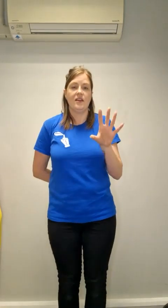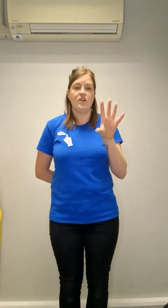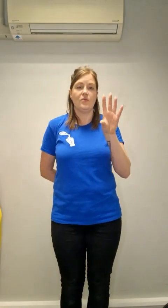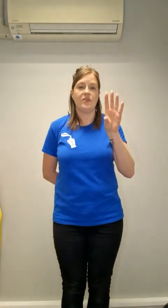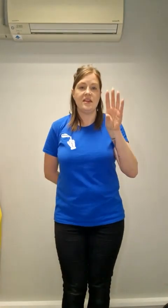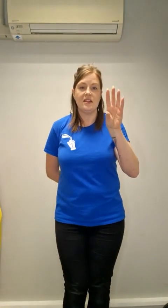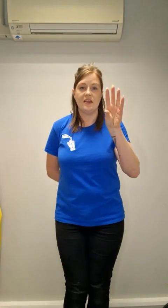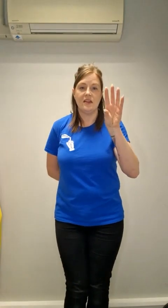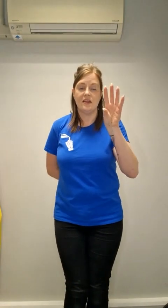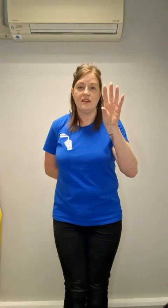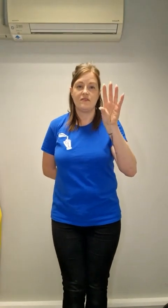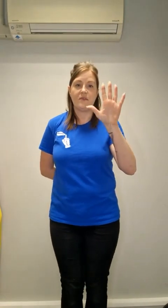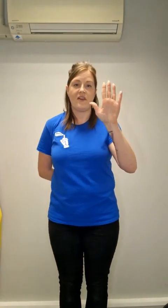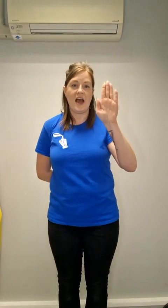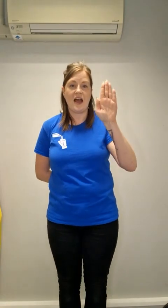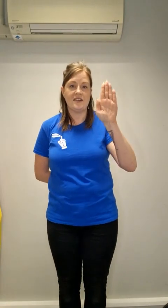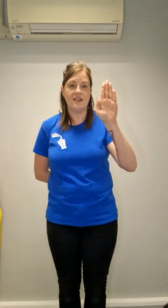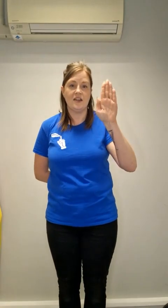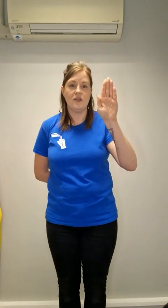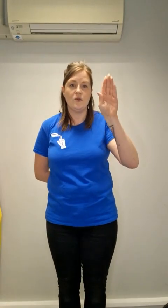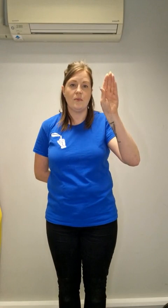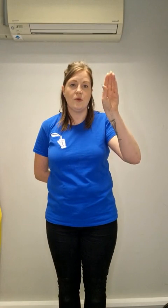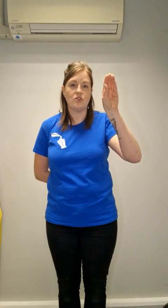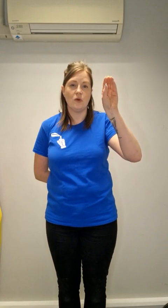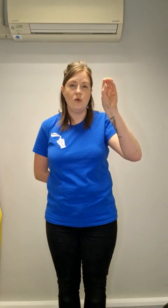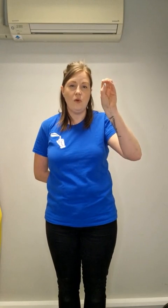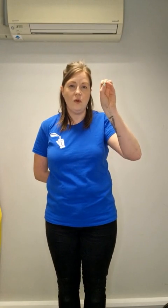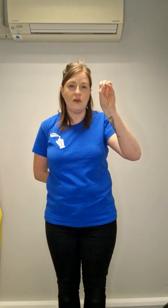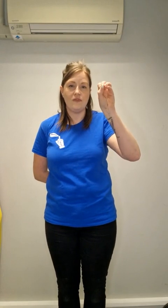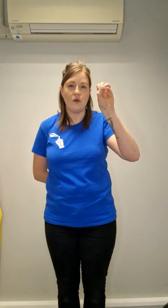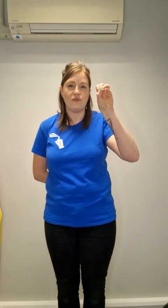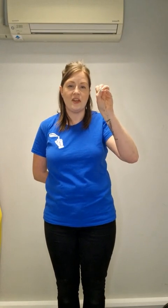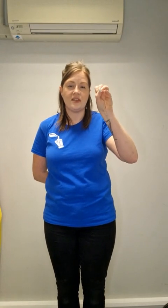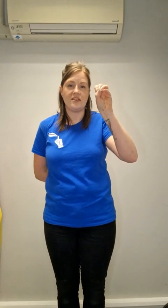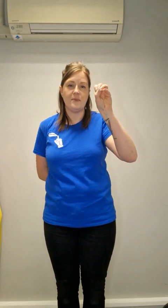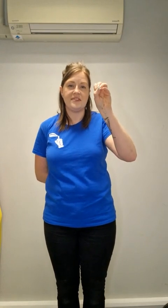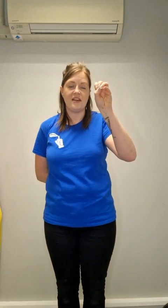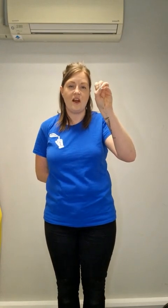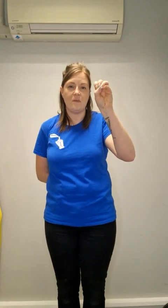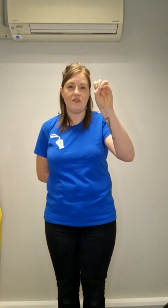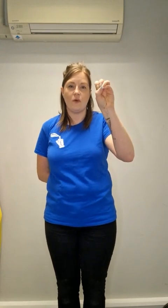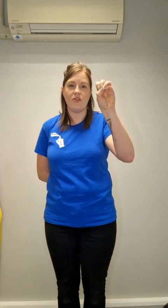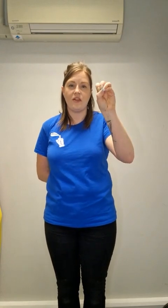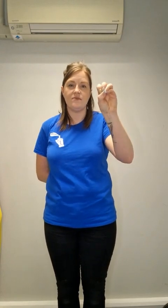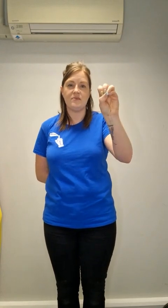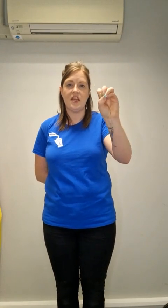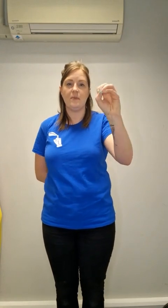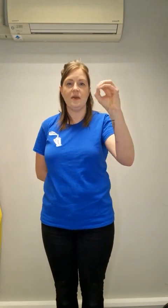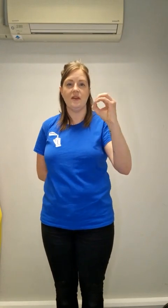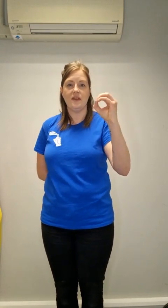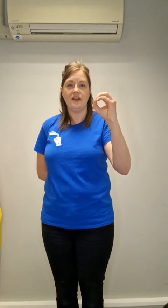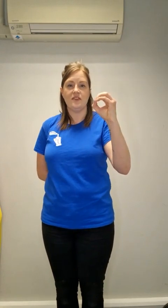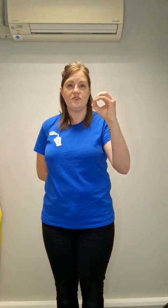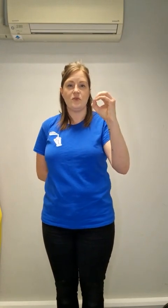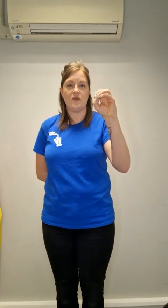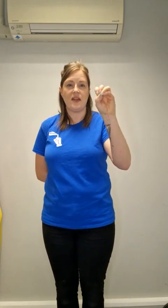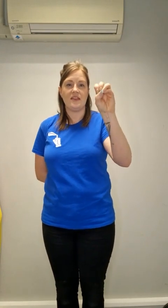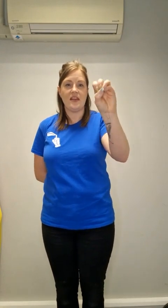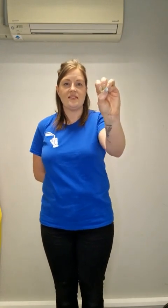You will then, from a flat hand, you can push all of your fingertips in line with your thumb tip to create this sort